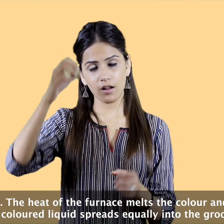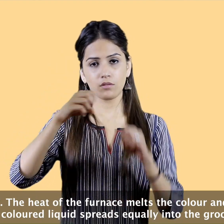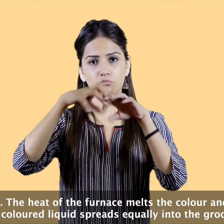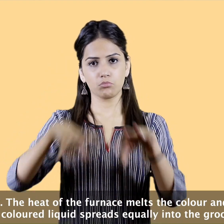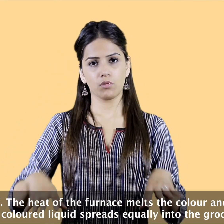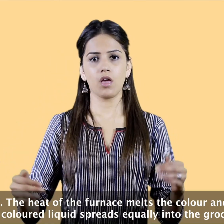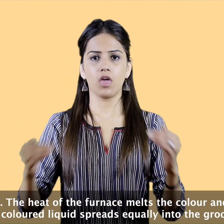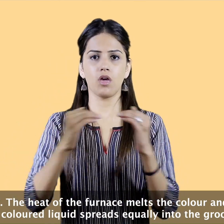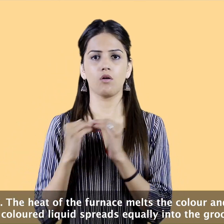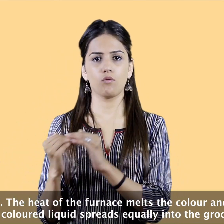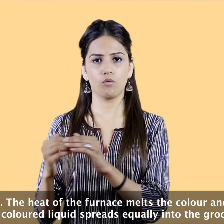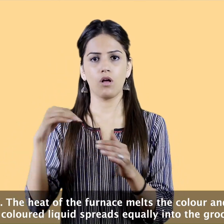groove.